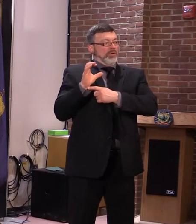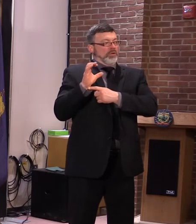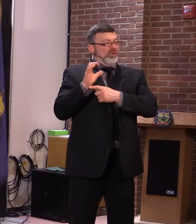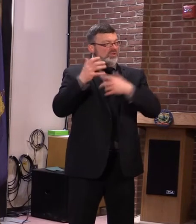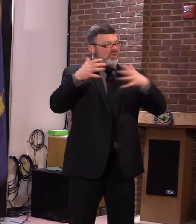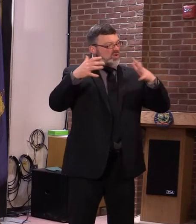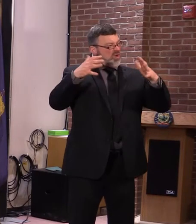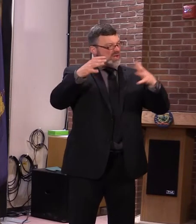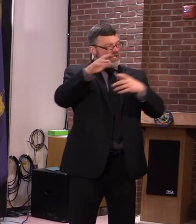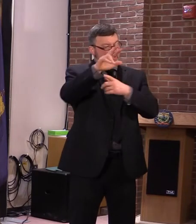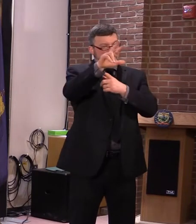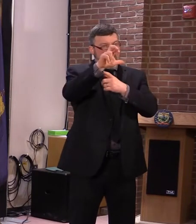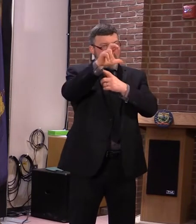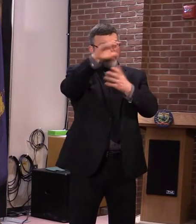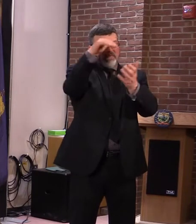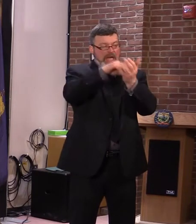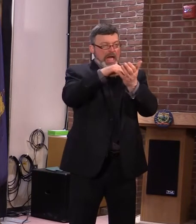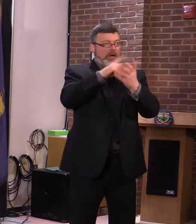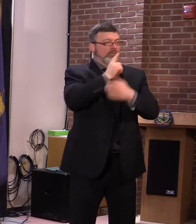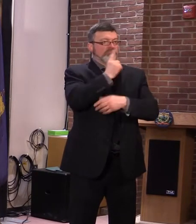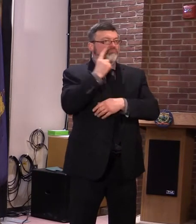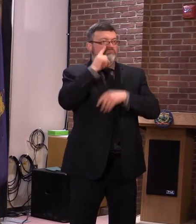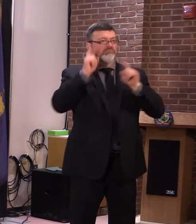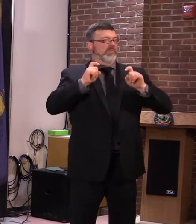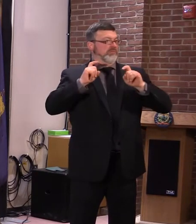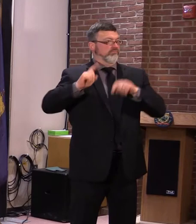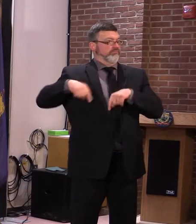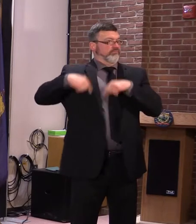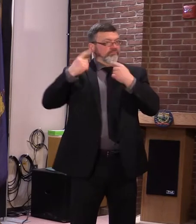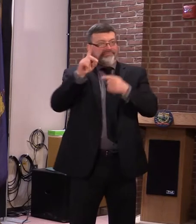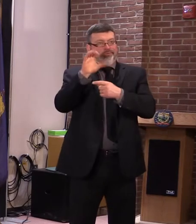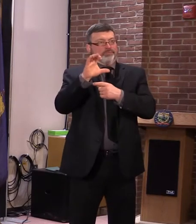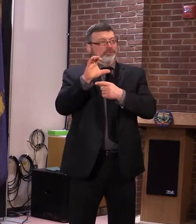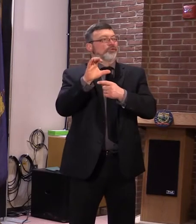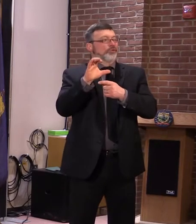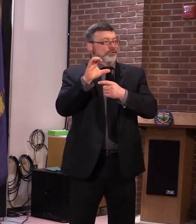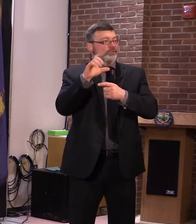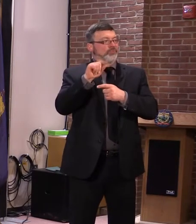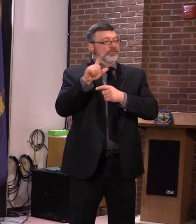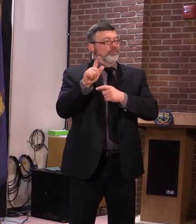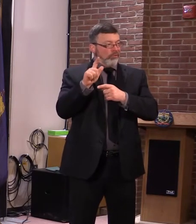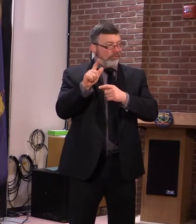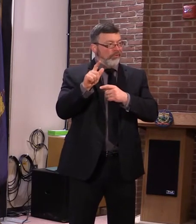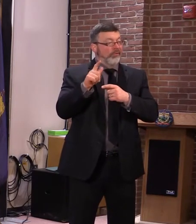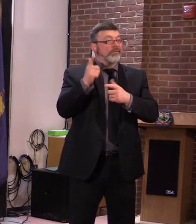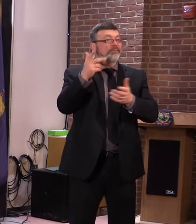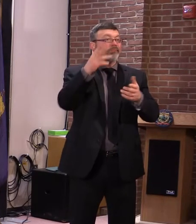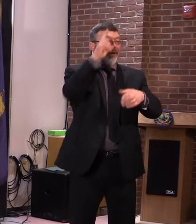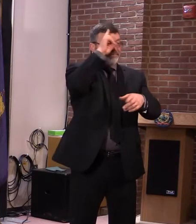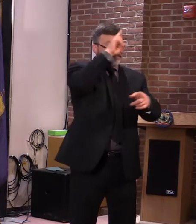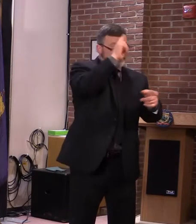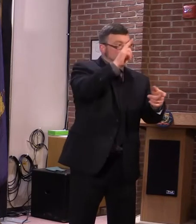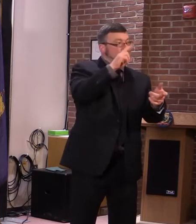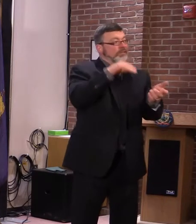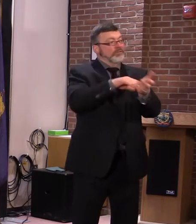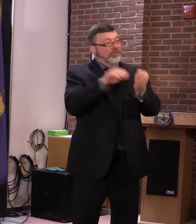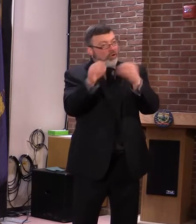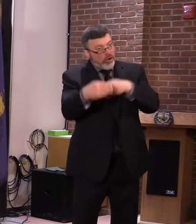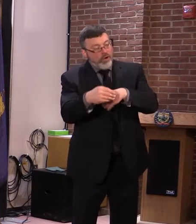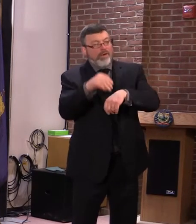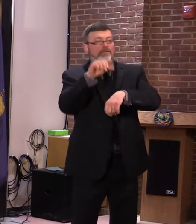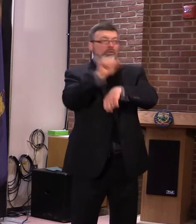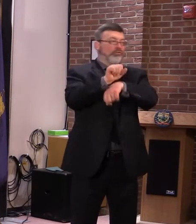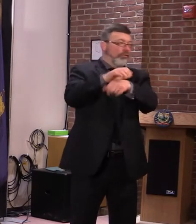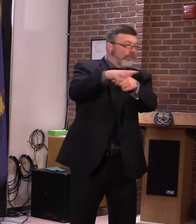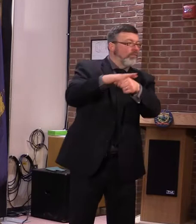PCR tests through the public testing programs and sites. This includes through healthcare providers, employers, and other providers across the